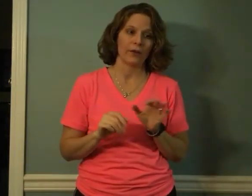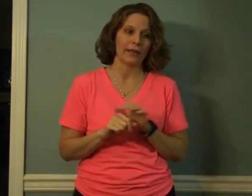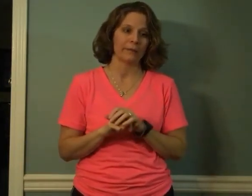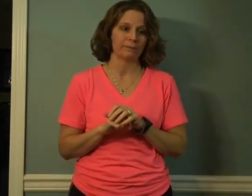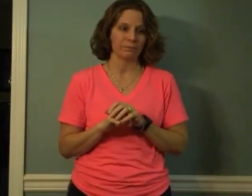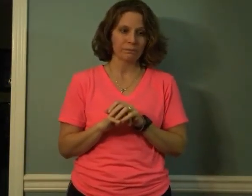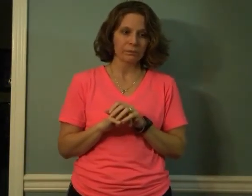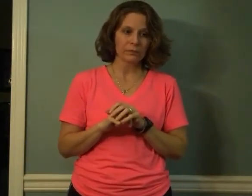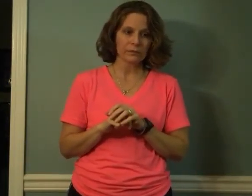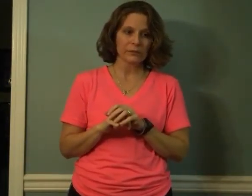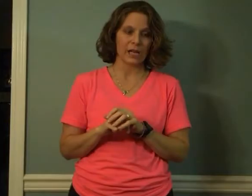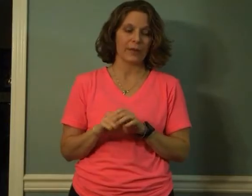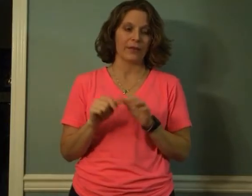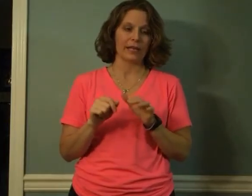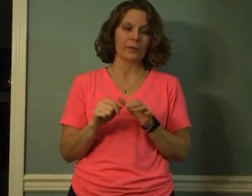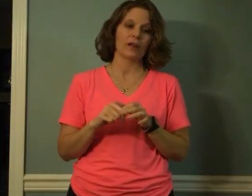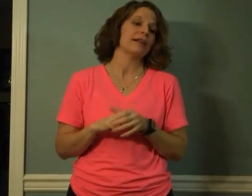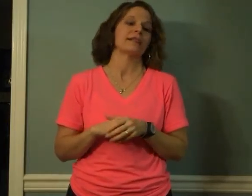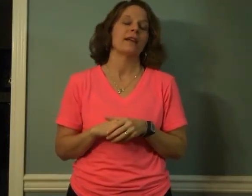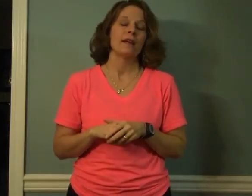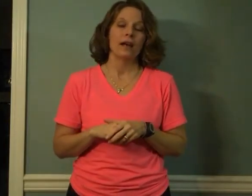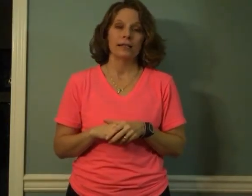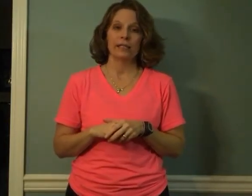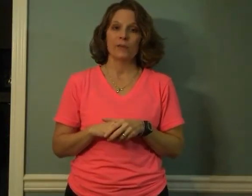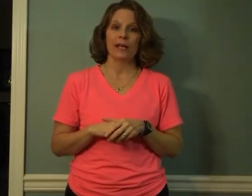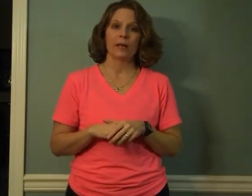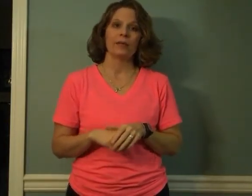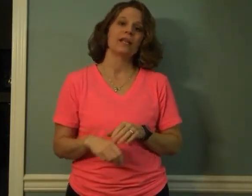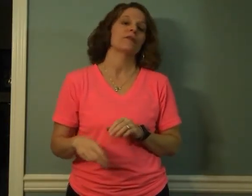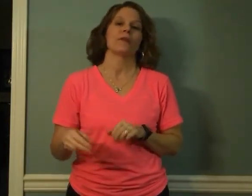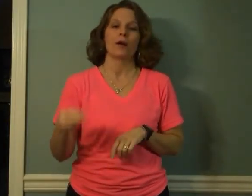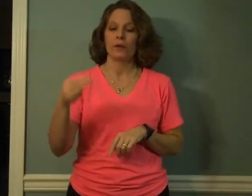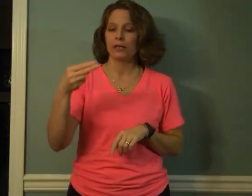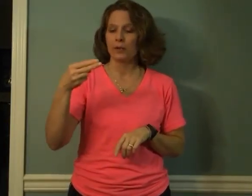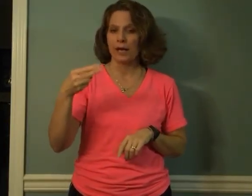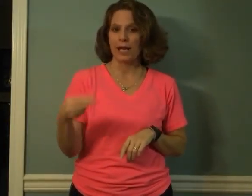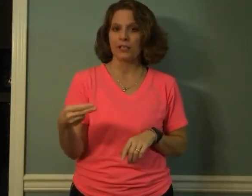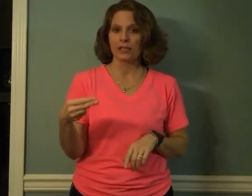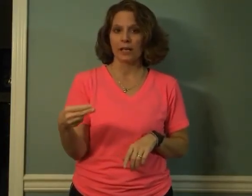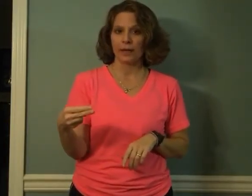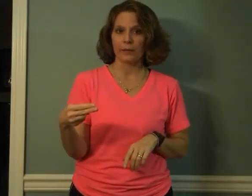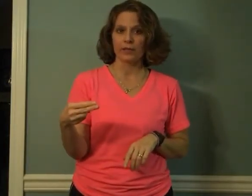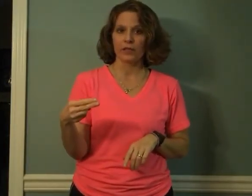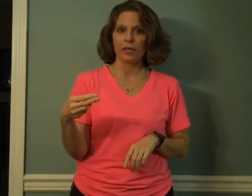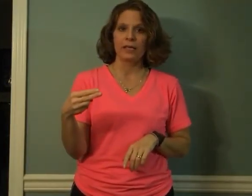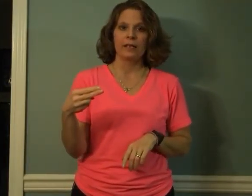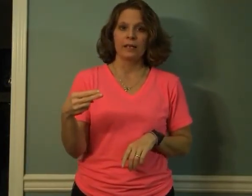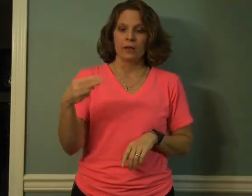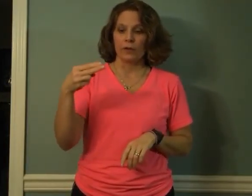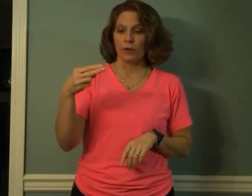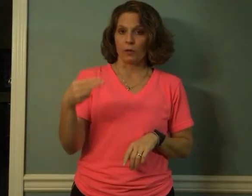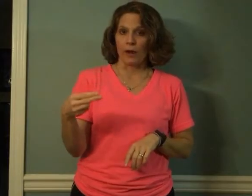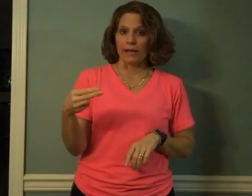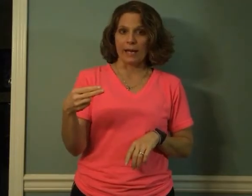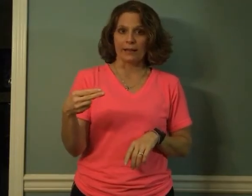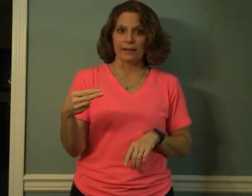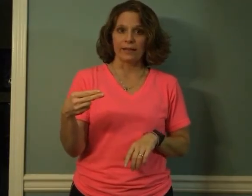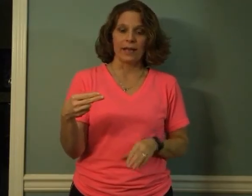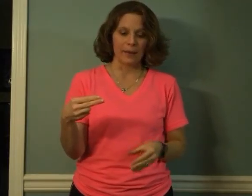like it. And then the next part is Hudson's Bay Company, and for that we're going to do an H in sign language with your right hand, and then